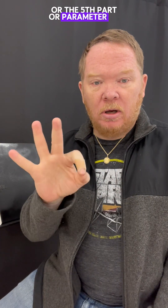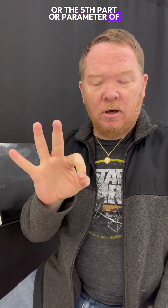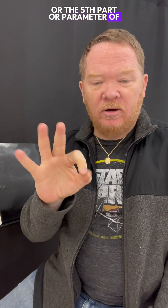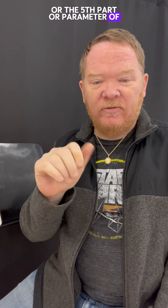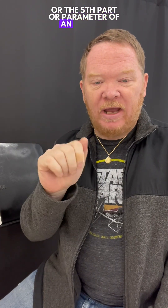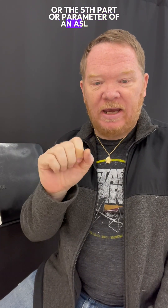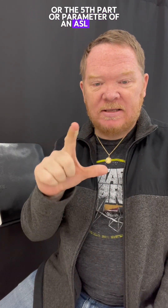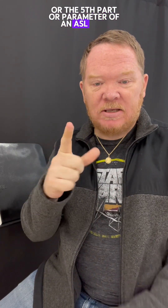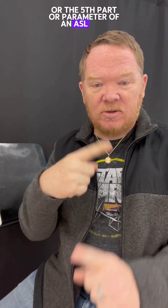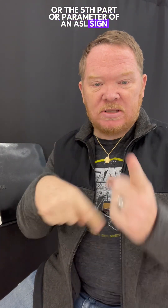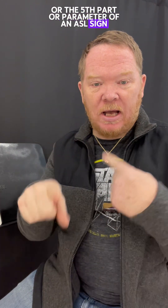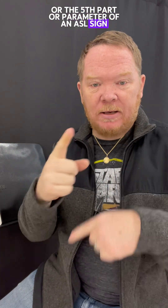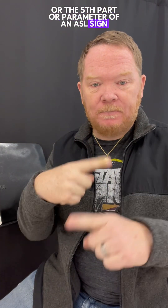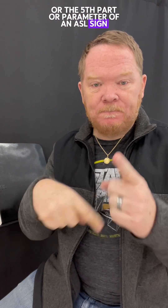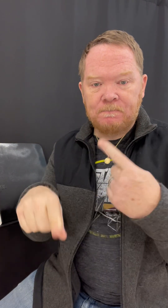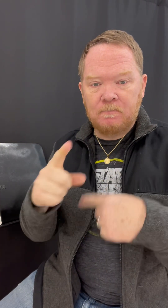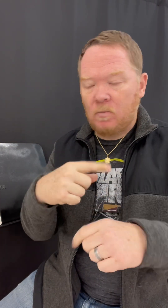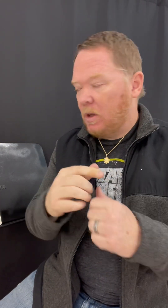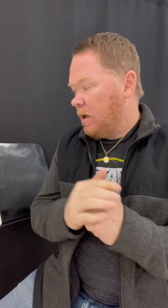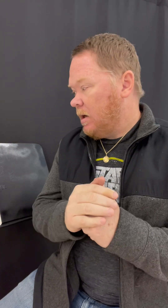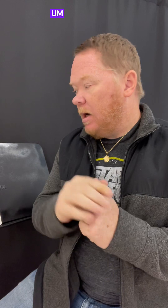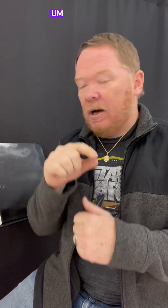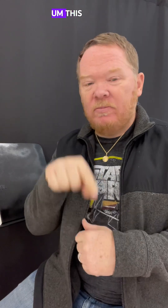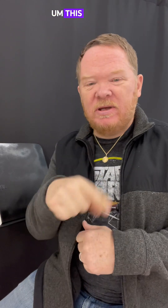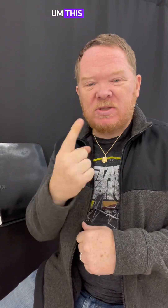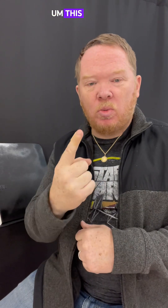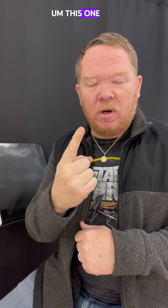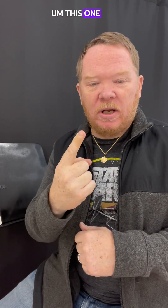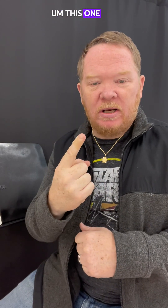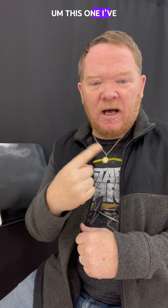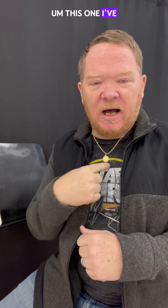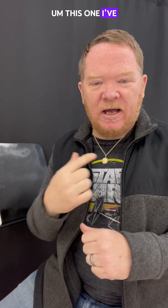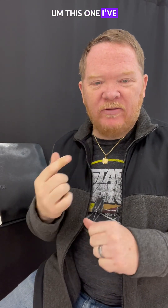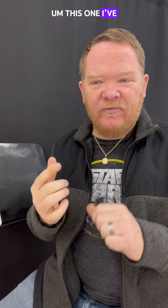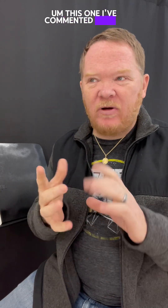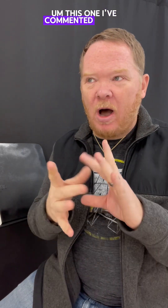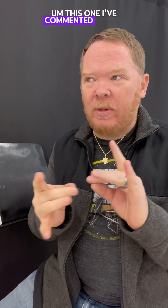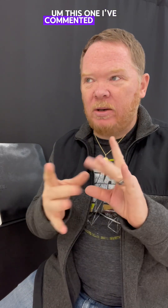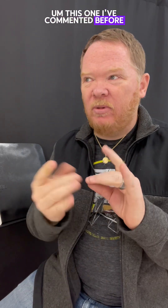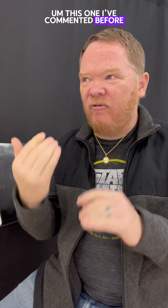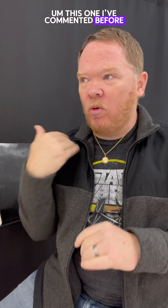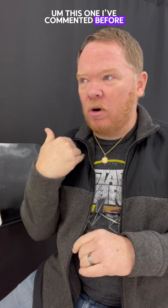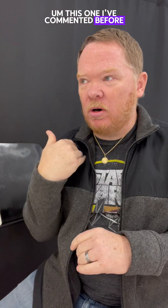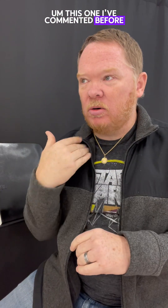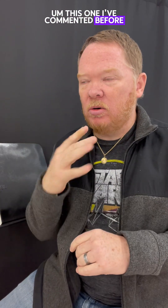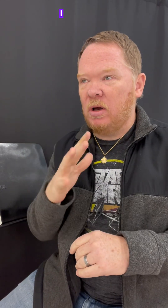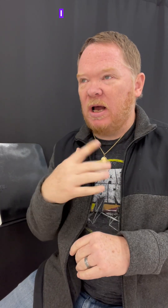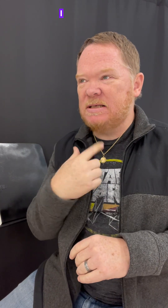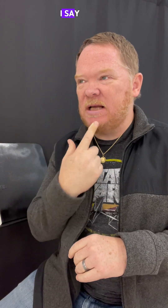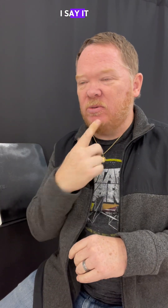of an ASL sign. This one I've commented before. I said it was a